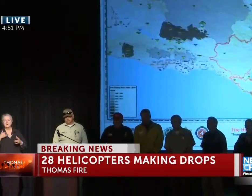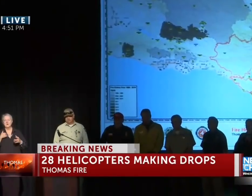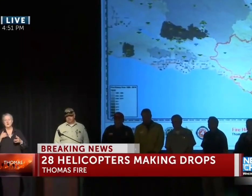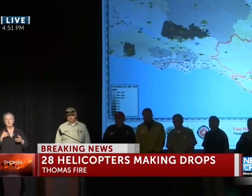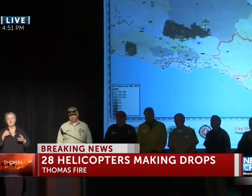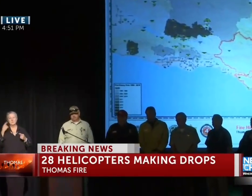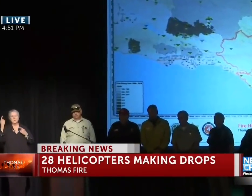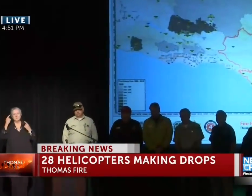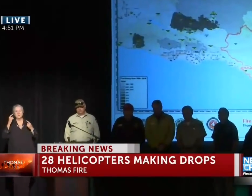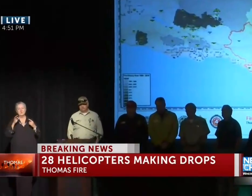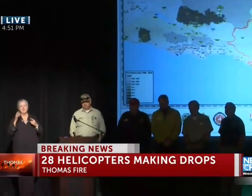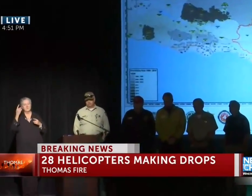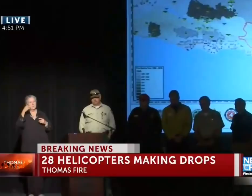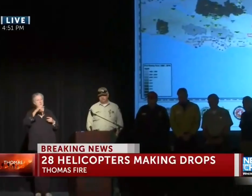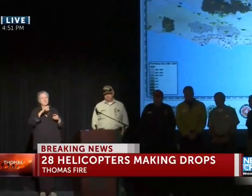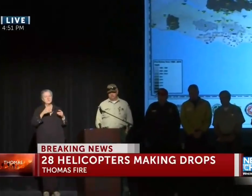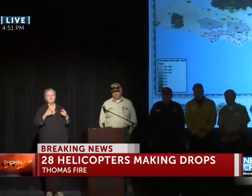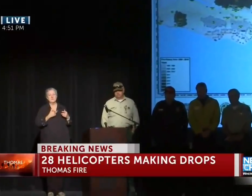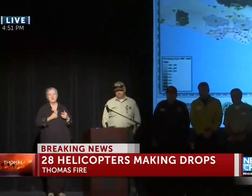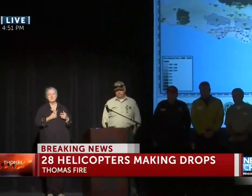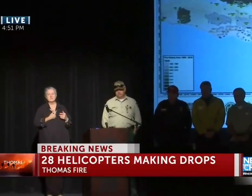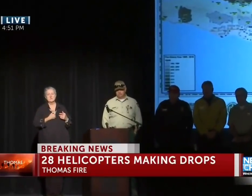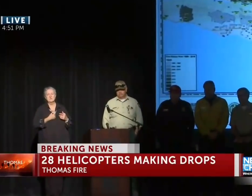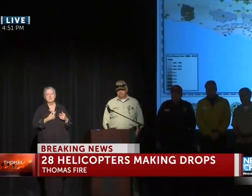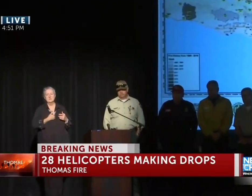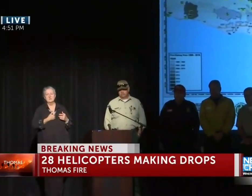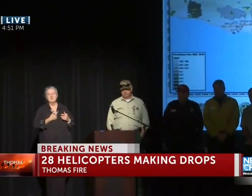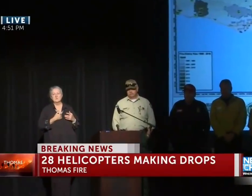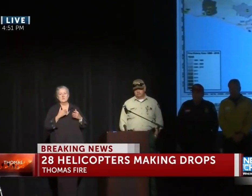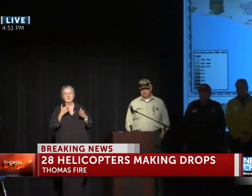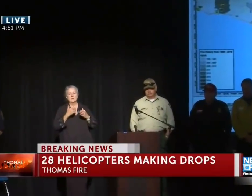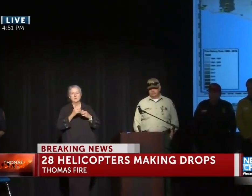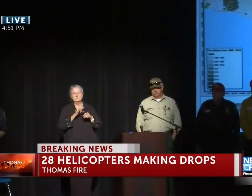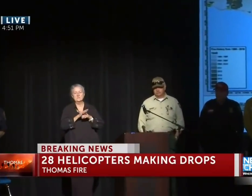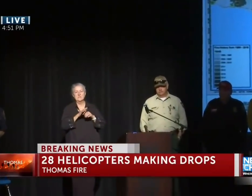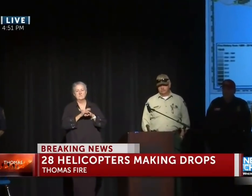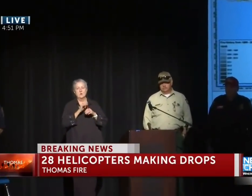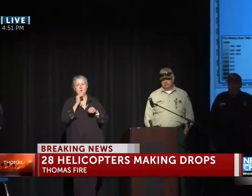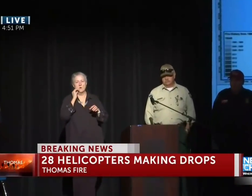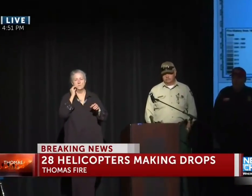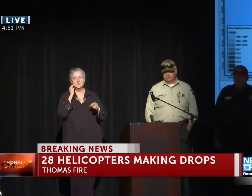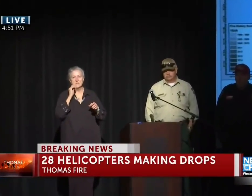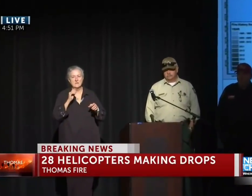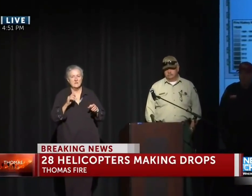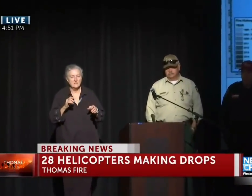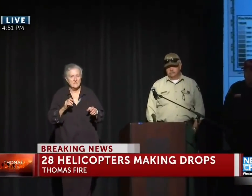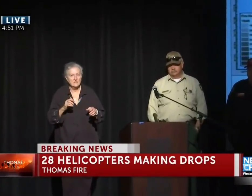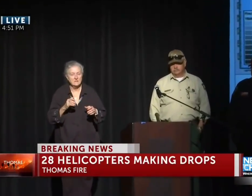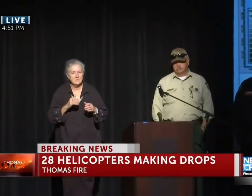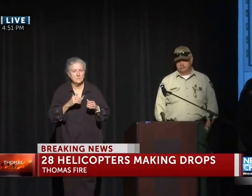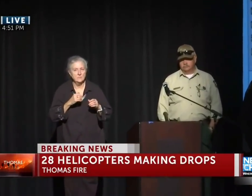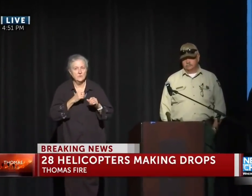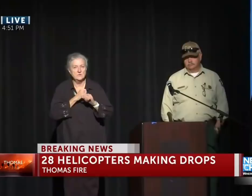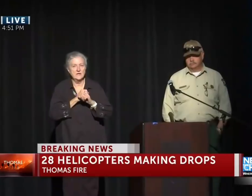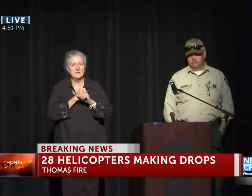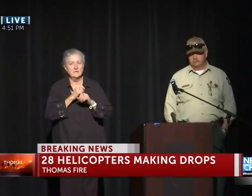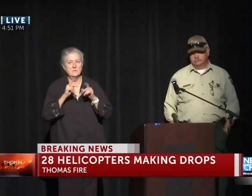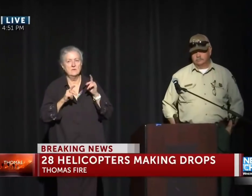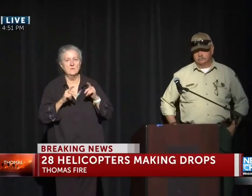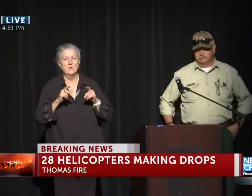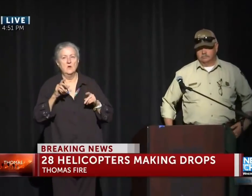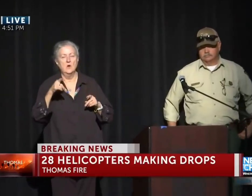I just wondered, for those of us, if you get close enough to our homes and are protecting them, for those of us who have